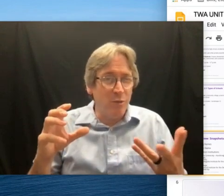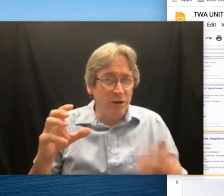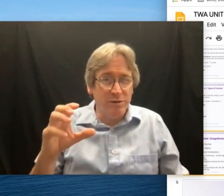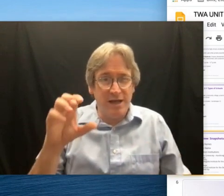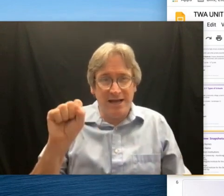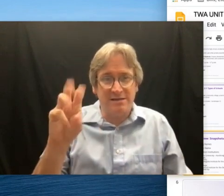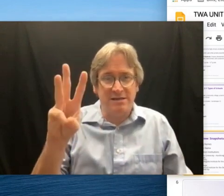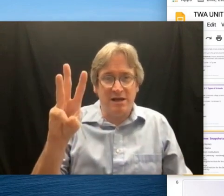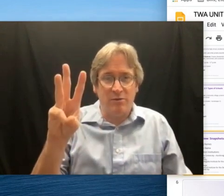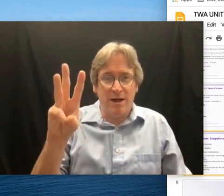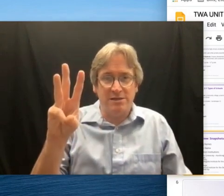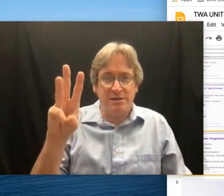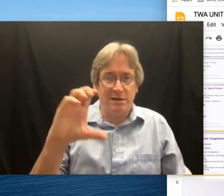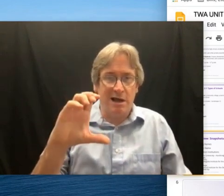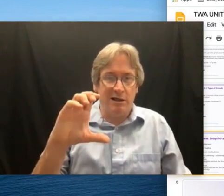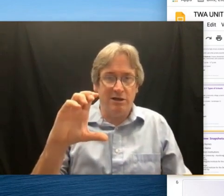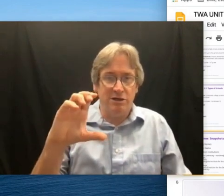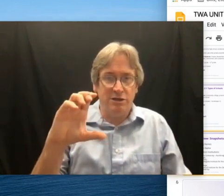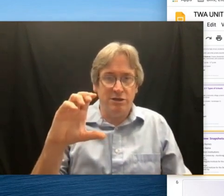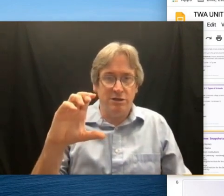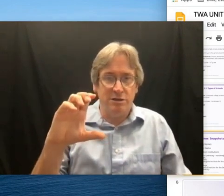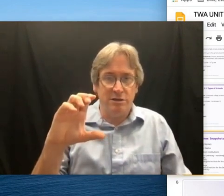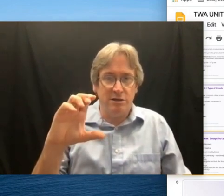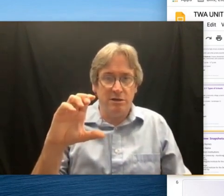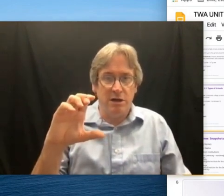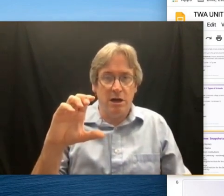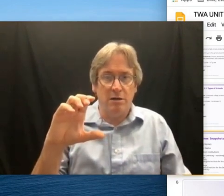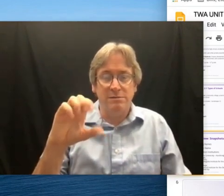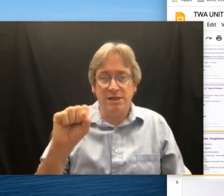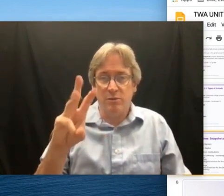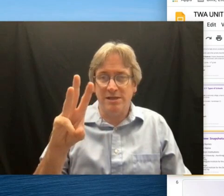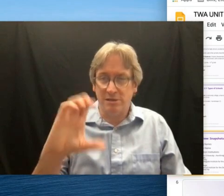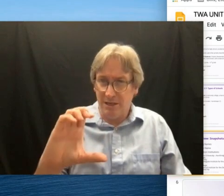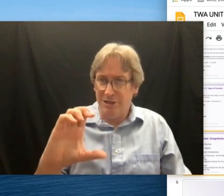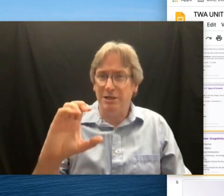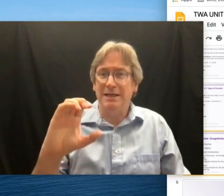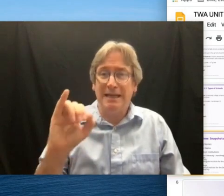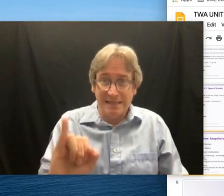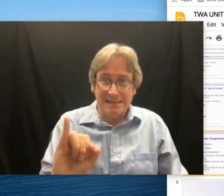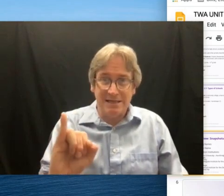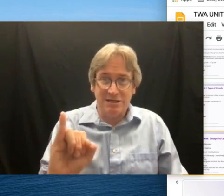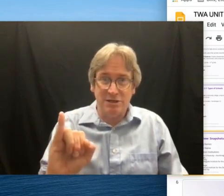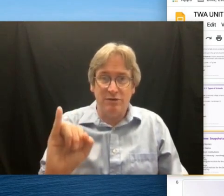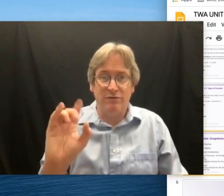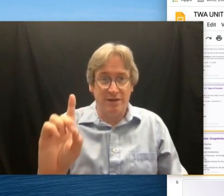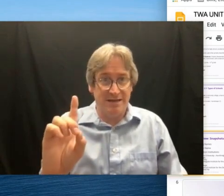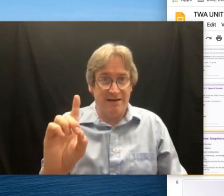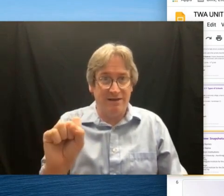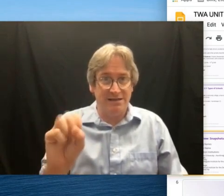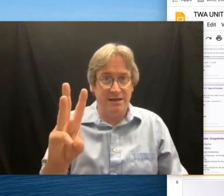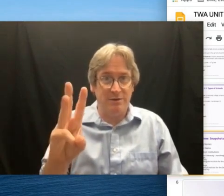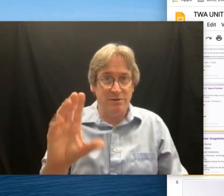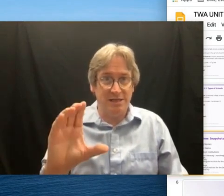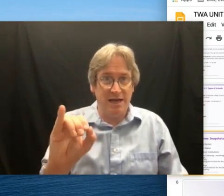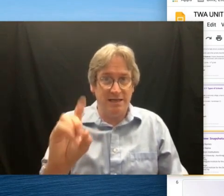lot of them will use the Southwest College, Southwest Collegiate Institute for the